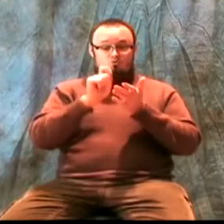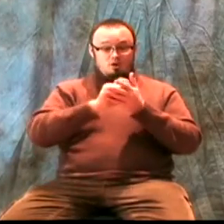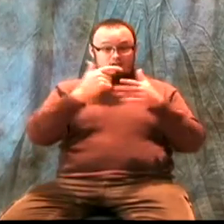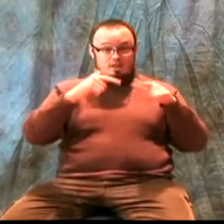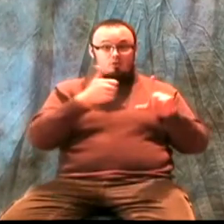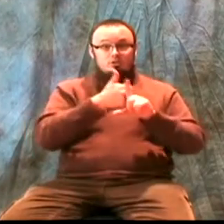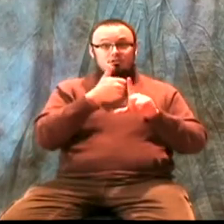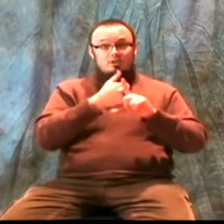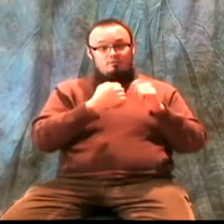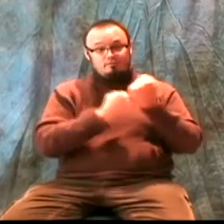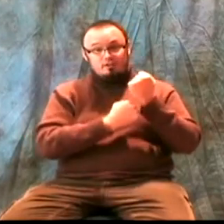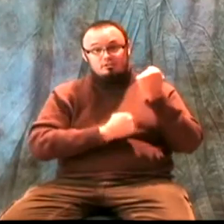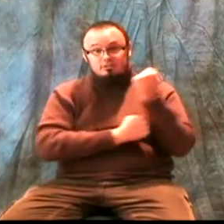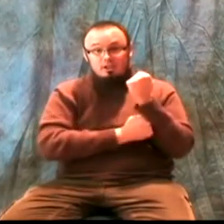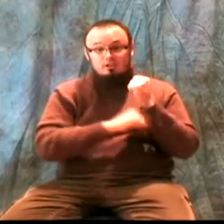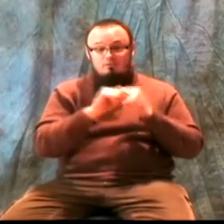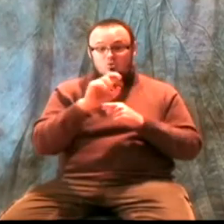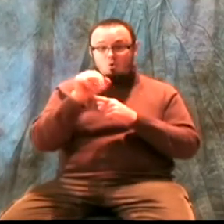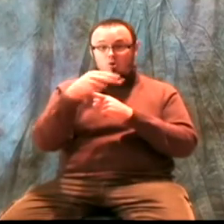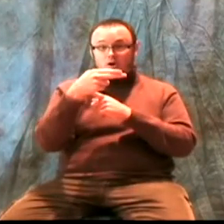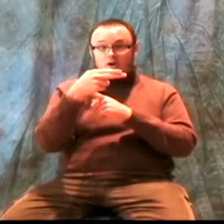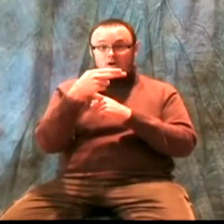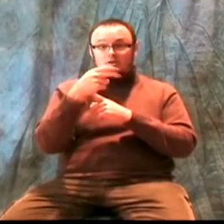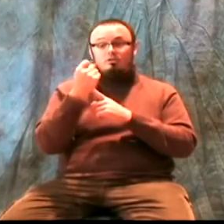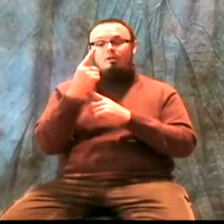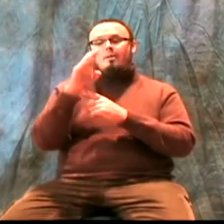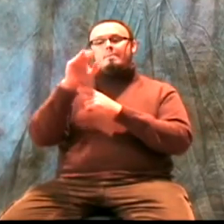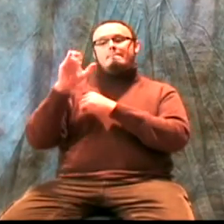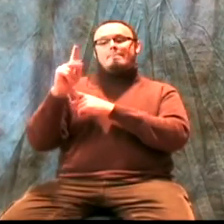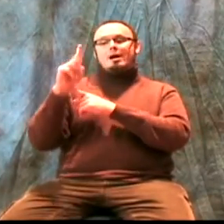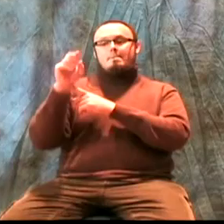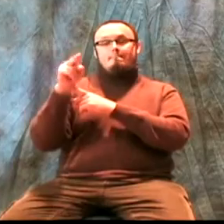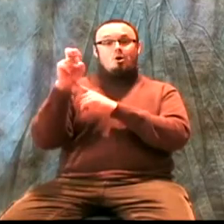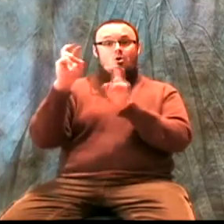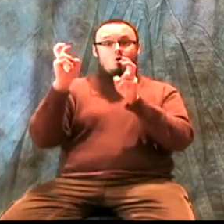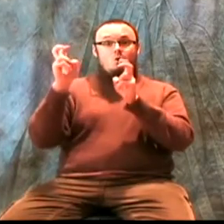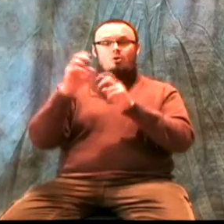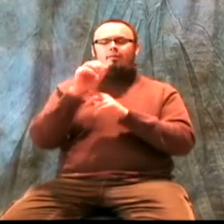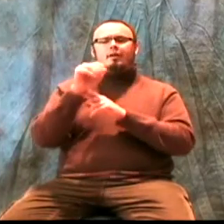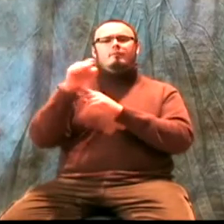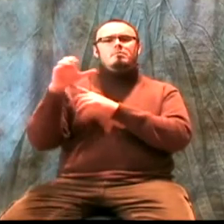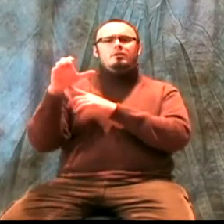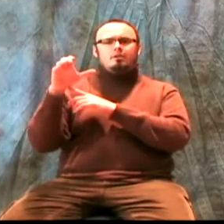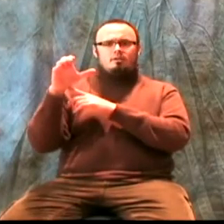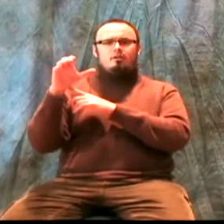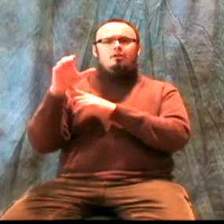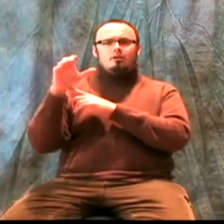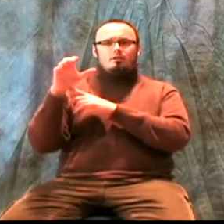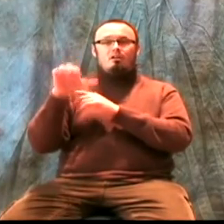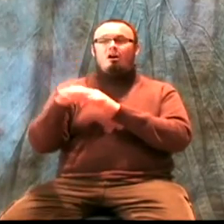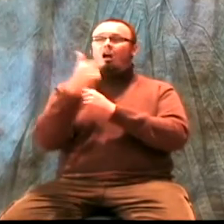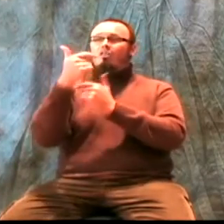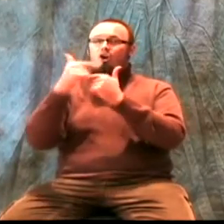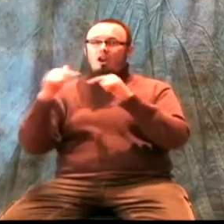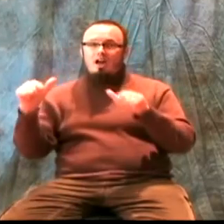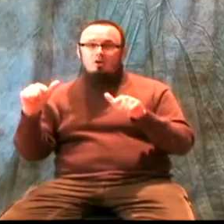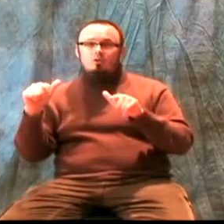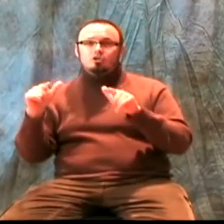the alphabet is the backbone of the language. Other languages may have evolved organically or developed